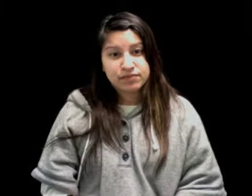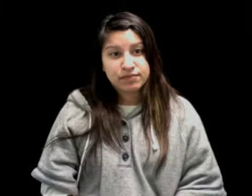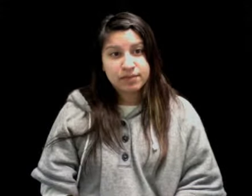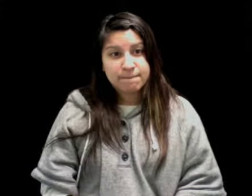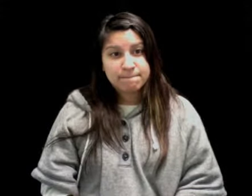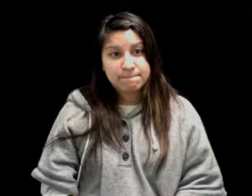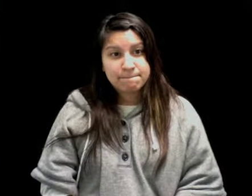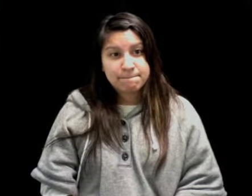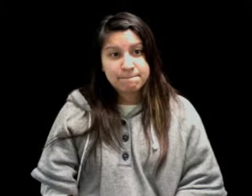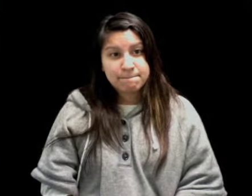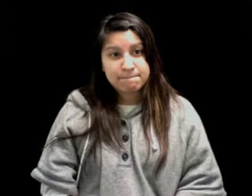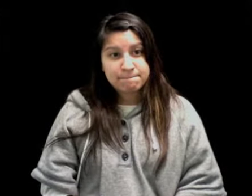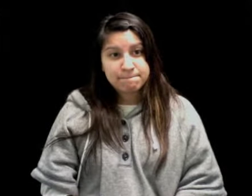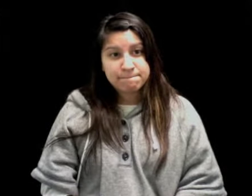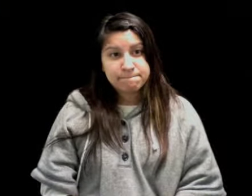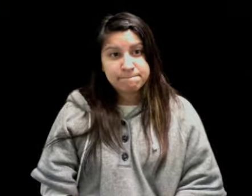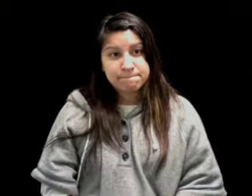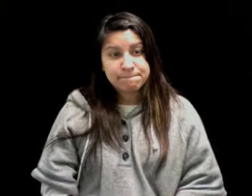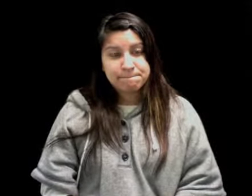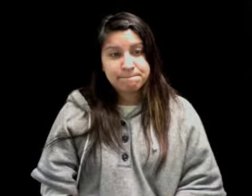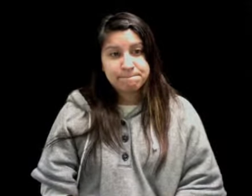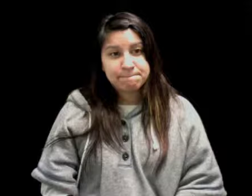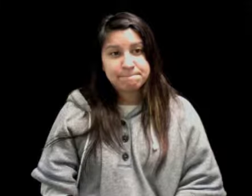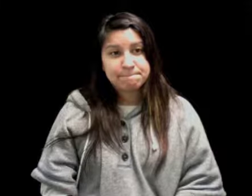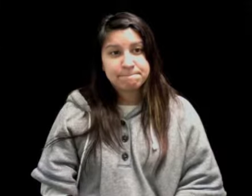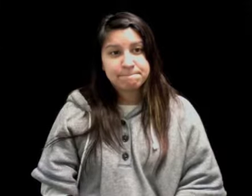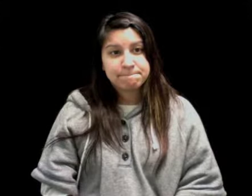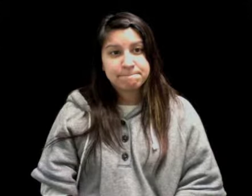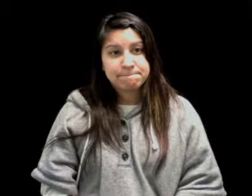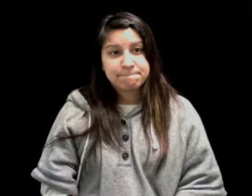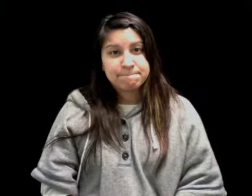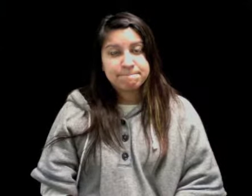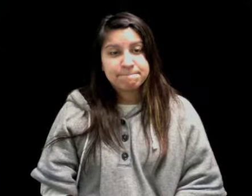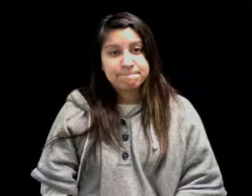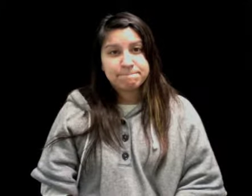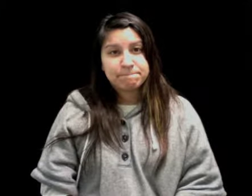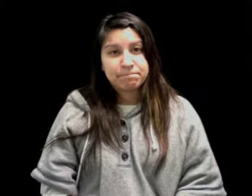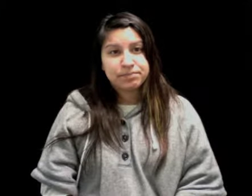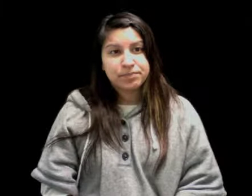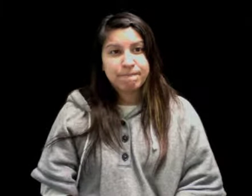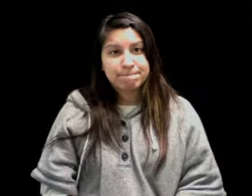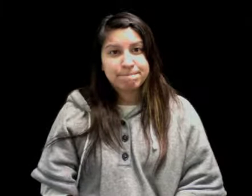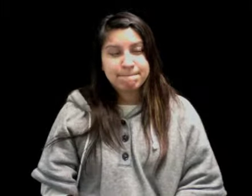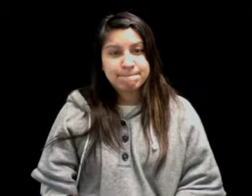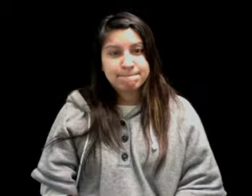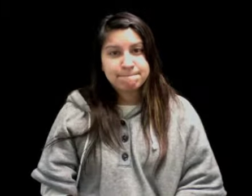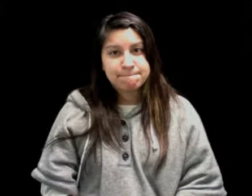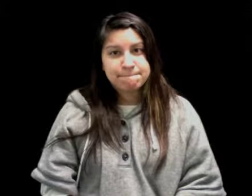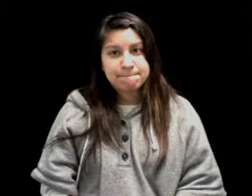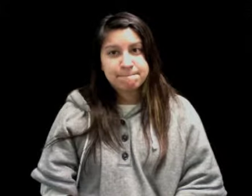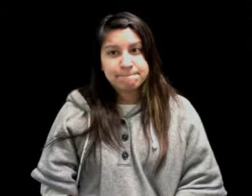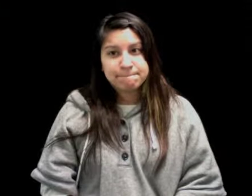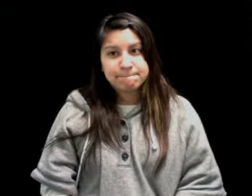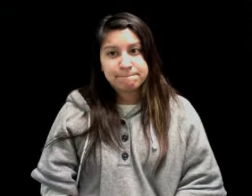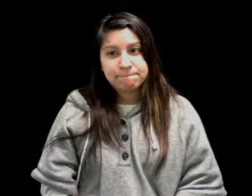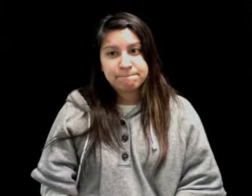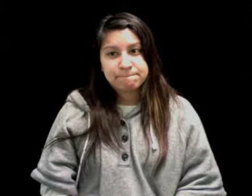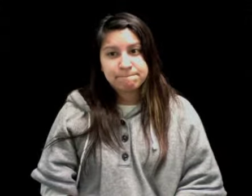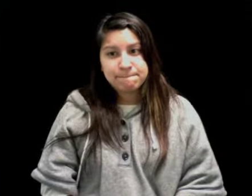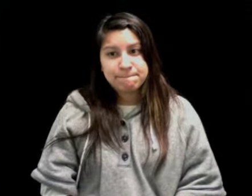friends. Why? Because these kinds of topics might reflect stereotypes that makes the black